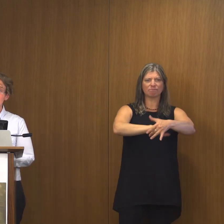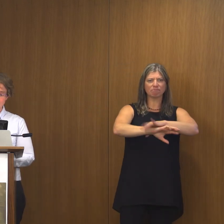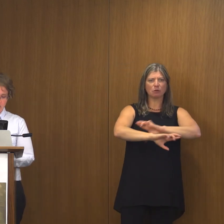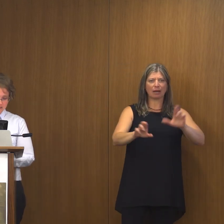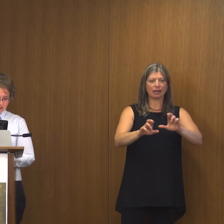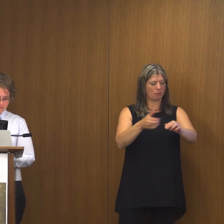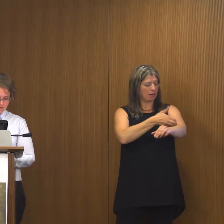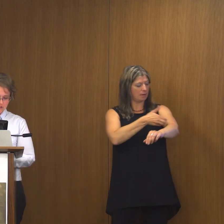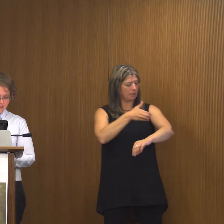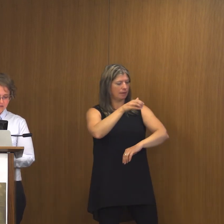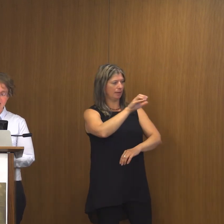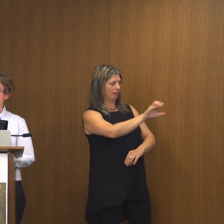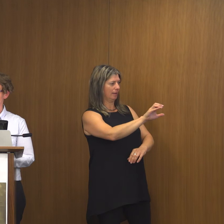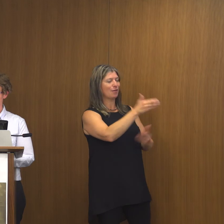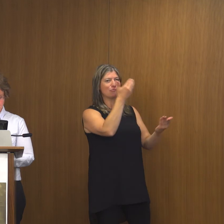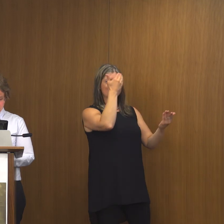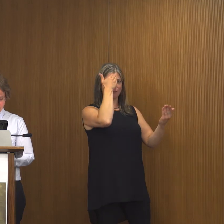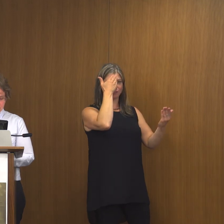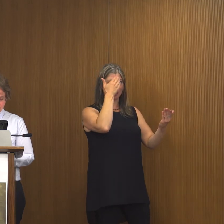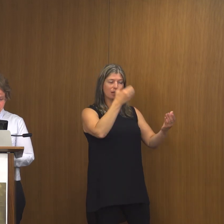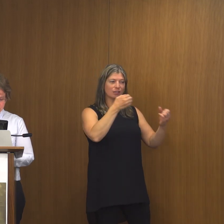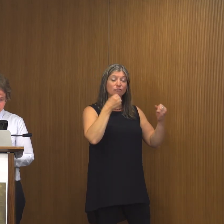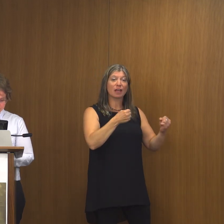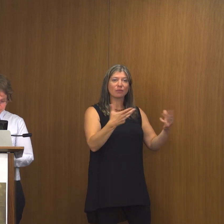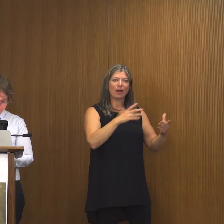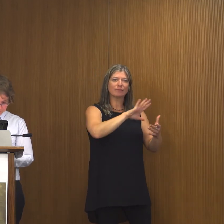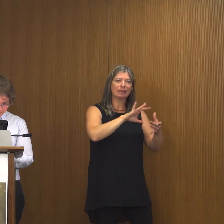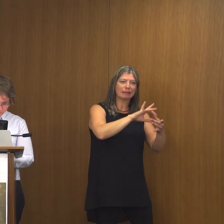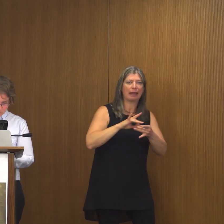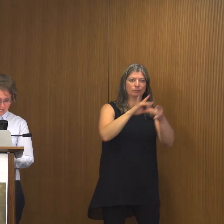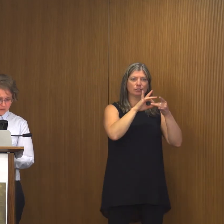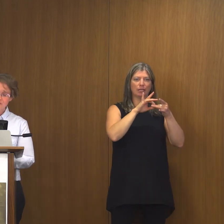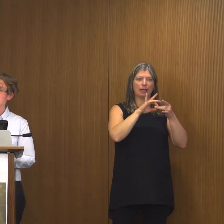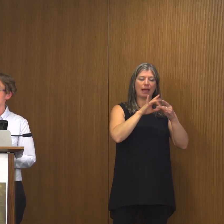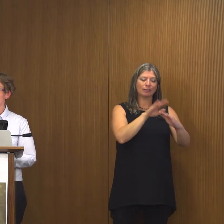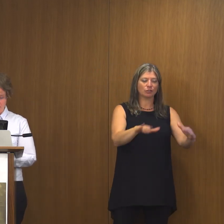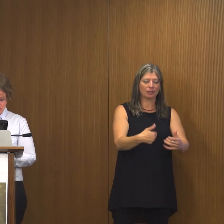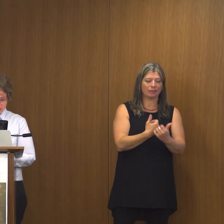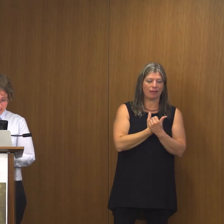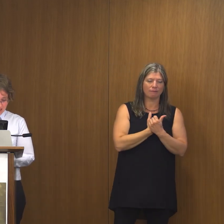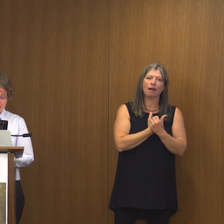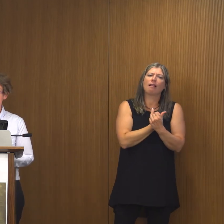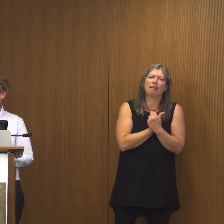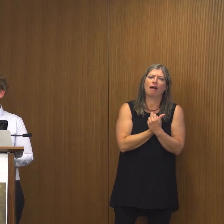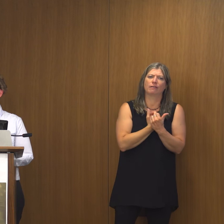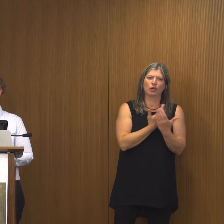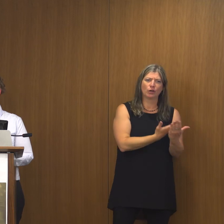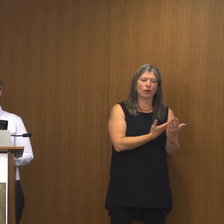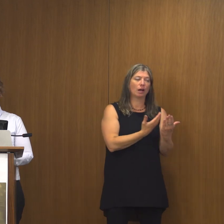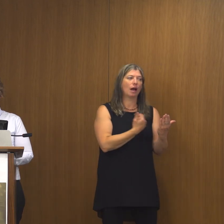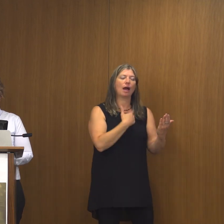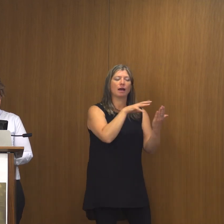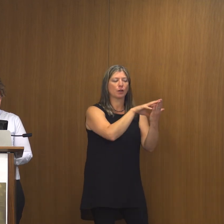has the power of knowledge, the strength of connection, and the love of her children. I wonder if she knows how much I have learned from